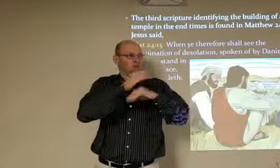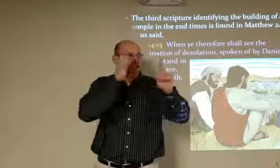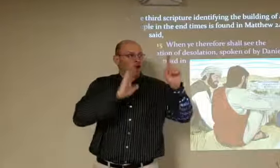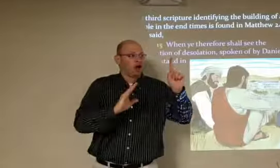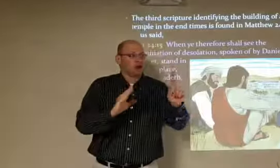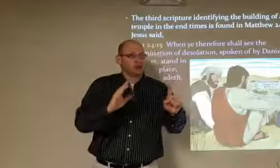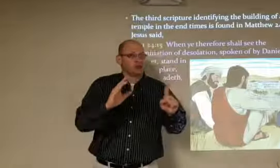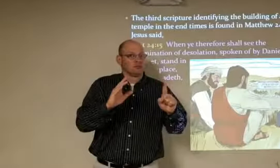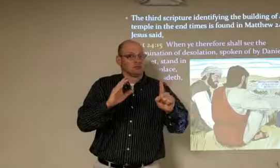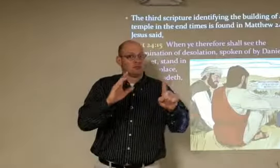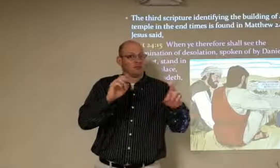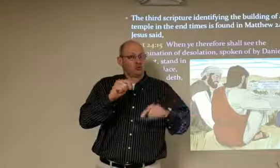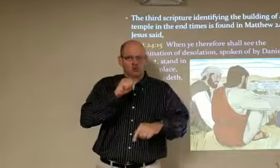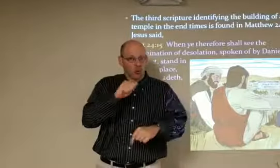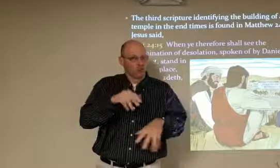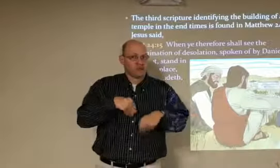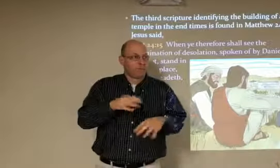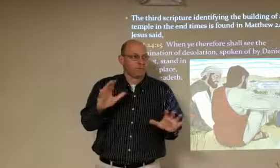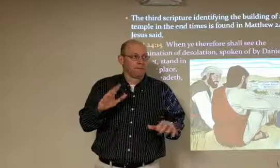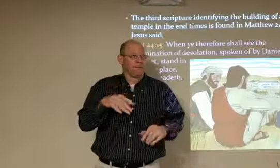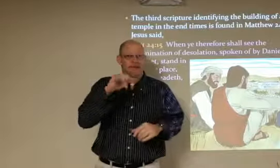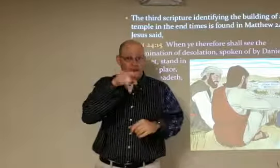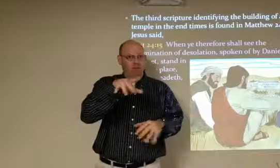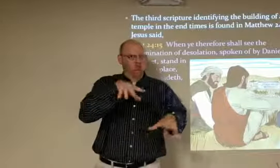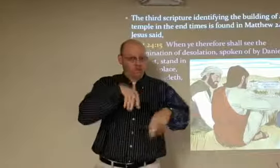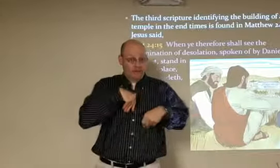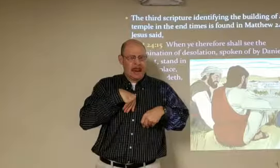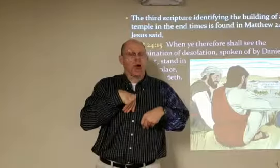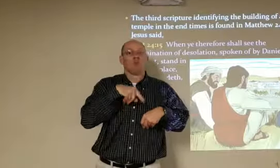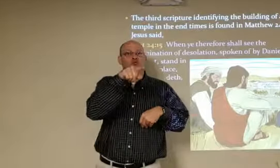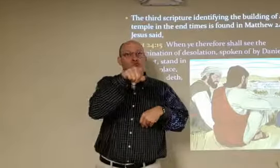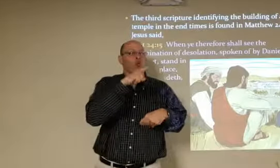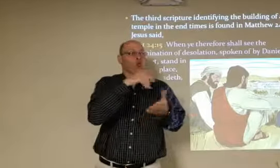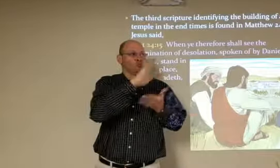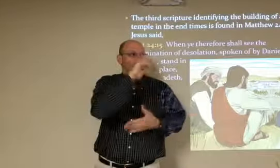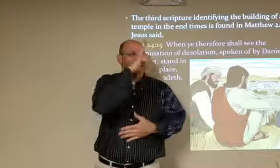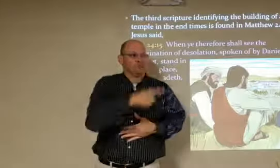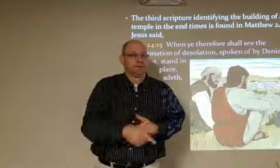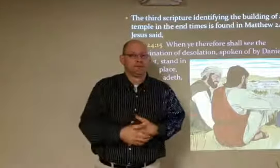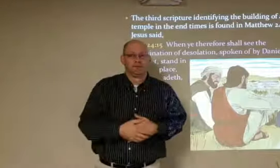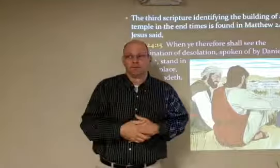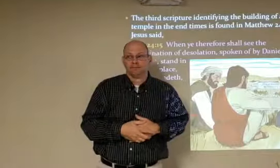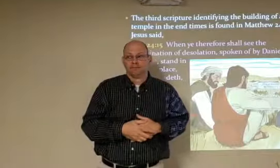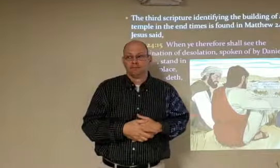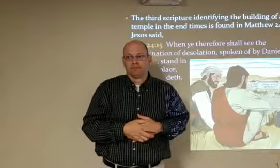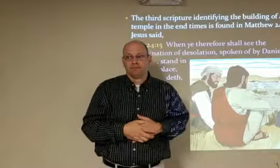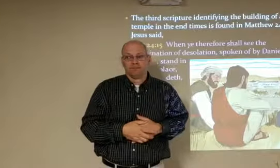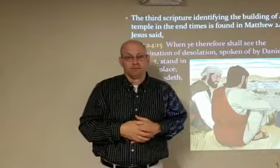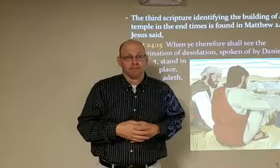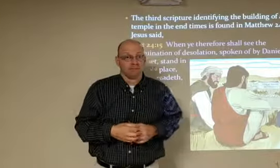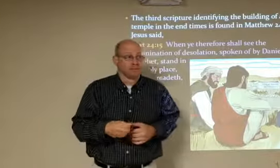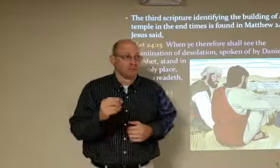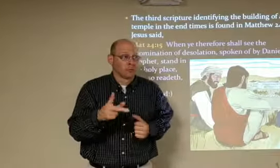you won't be welcome. If you don't take the mark, you'll be welcome to heaven. But if you take that mark, you're rejecting him.